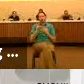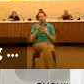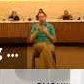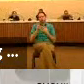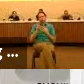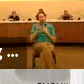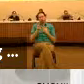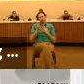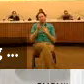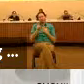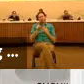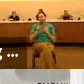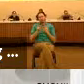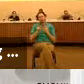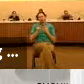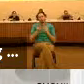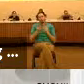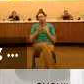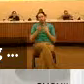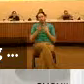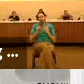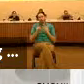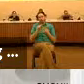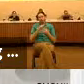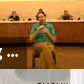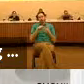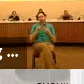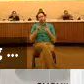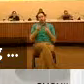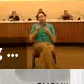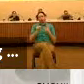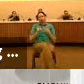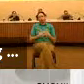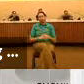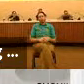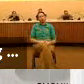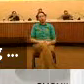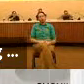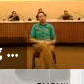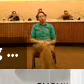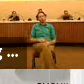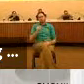236 Nevins, or 235 Nevins. Chris?